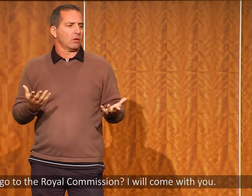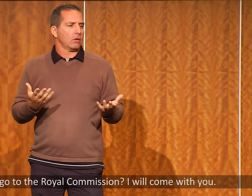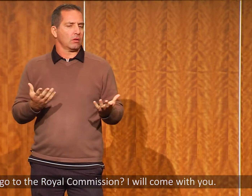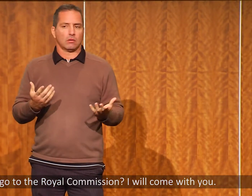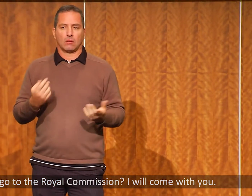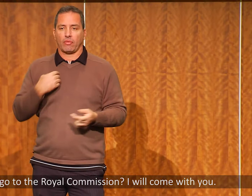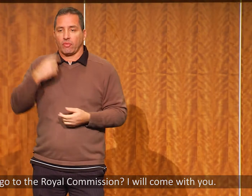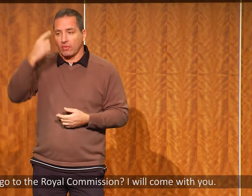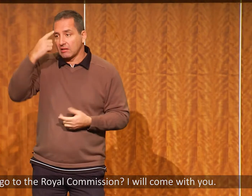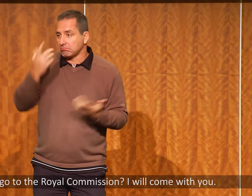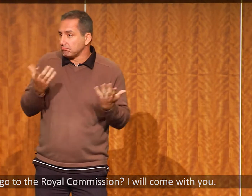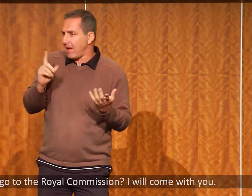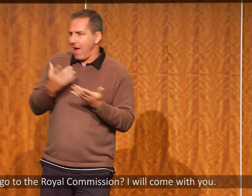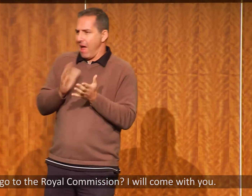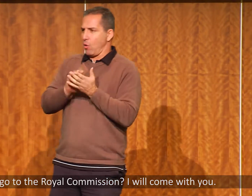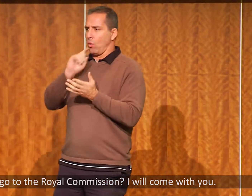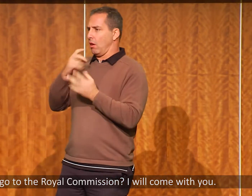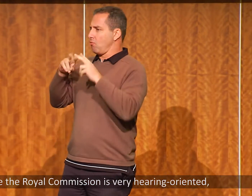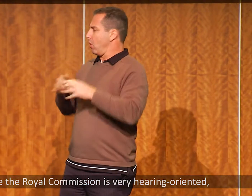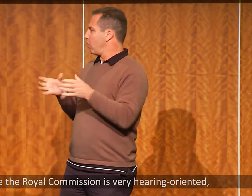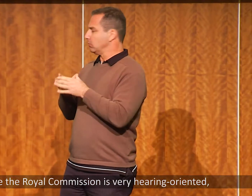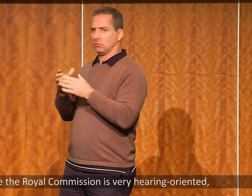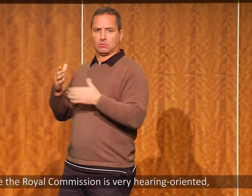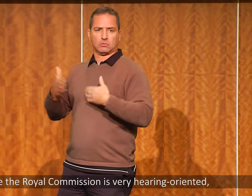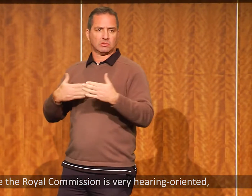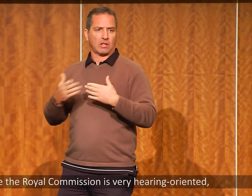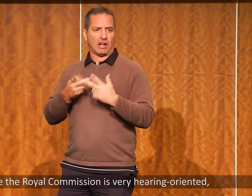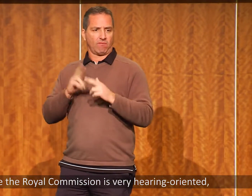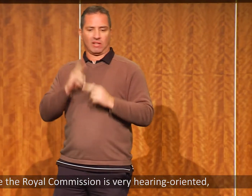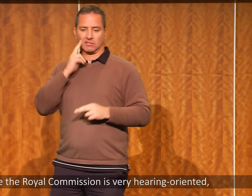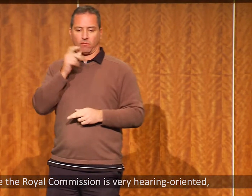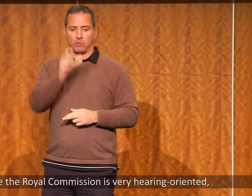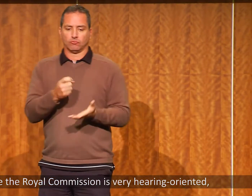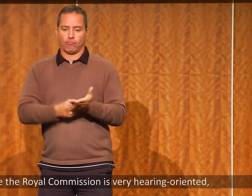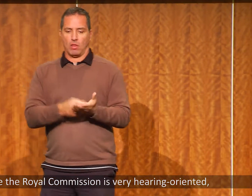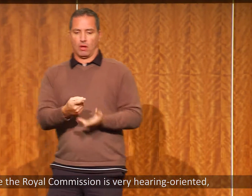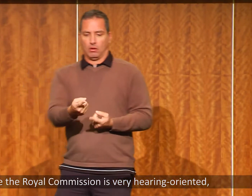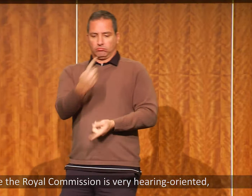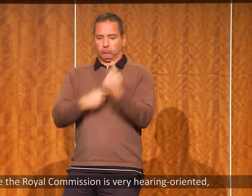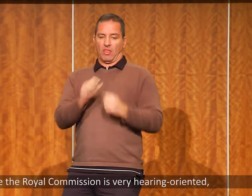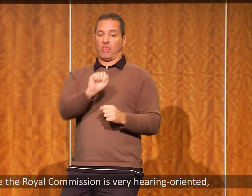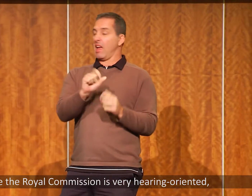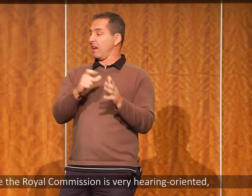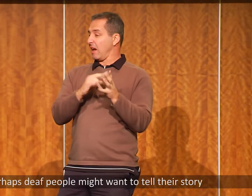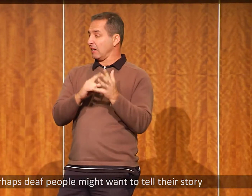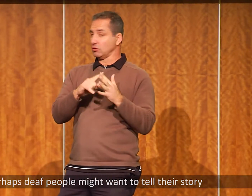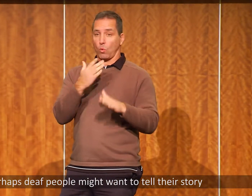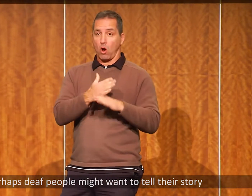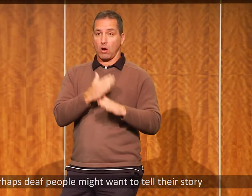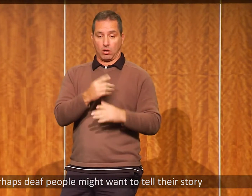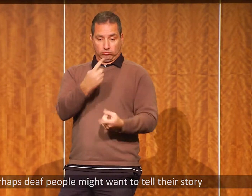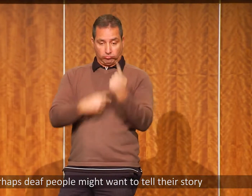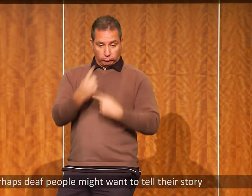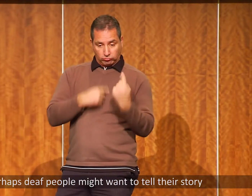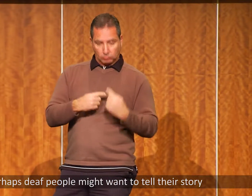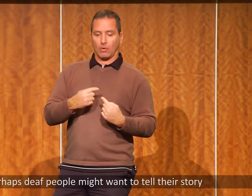Royal Commission, I'll come with you to the Royal Commission. But because the Royal Commission is very hearing oriented, I think